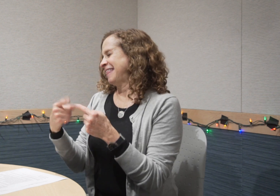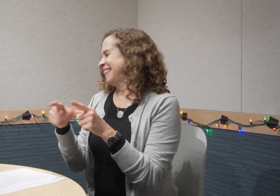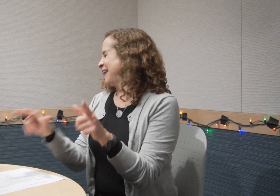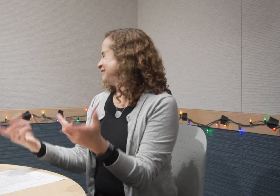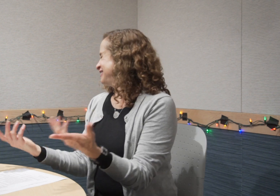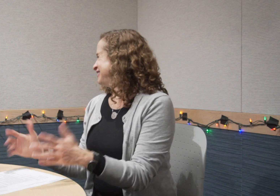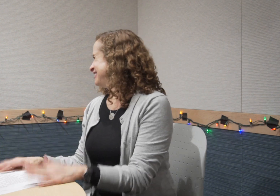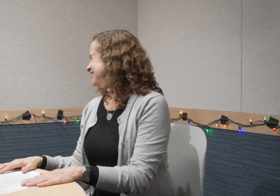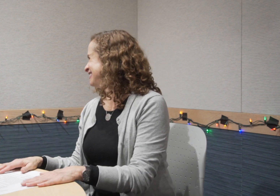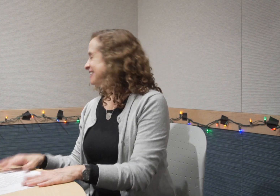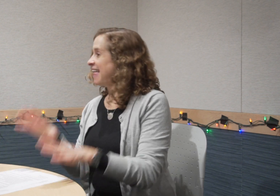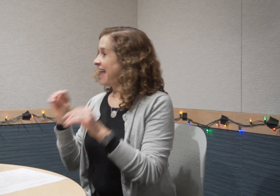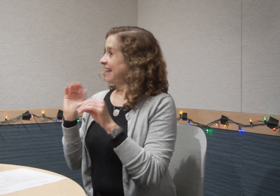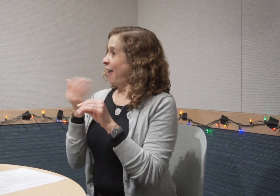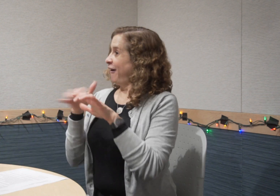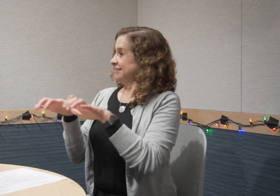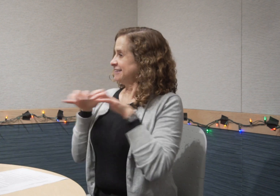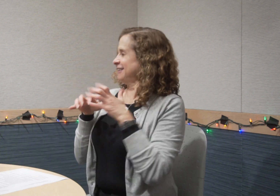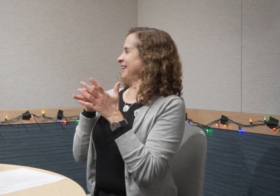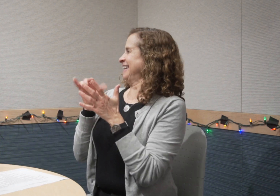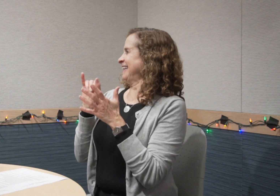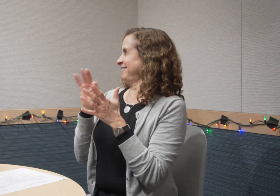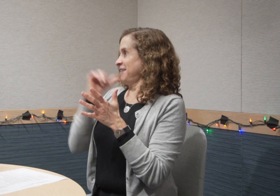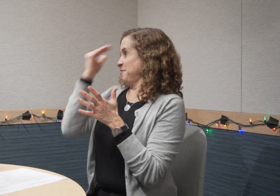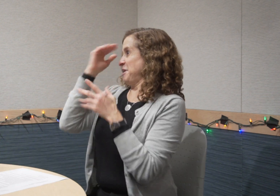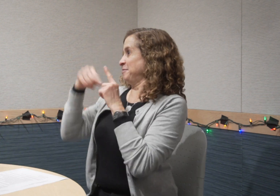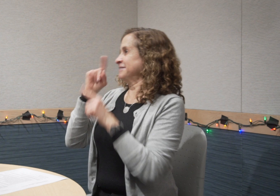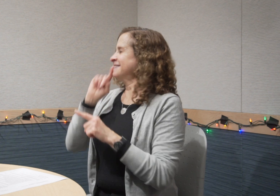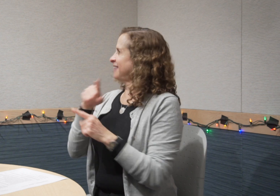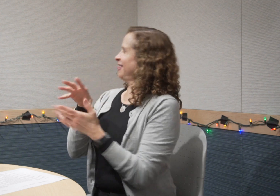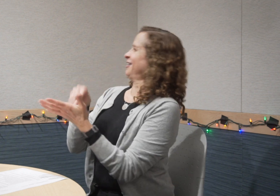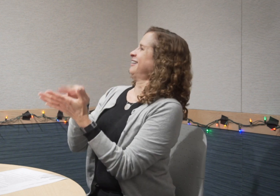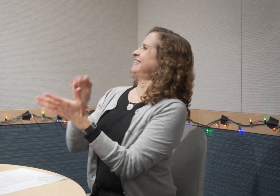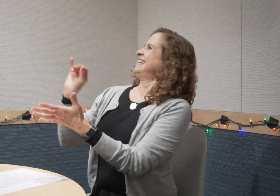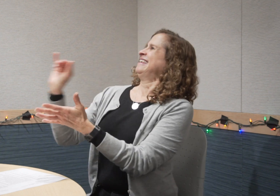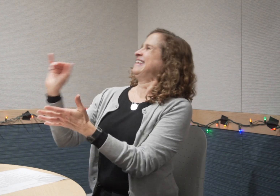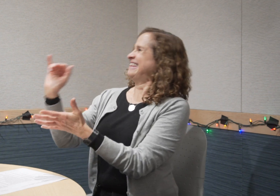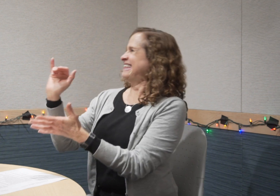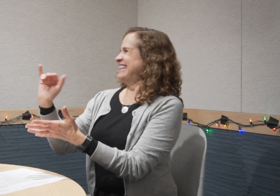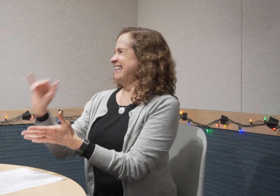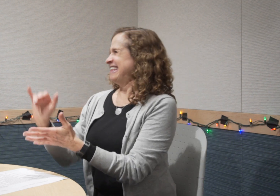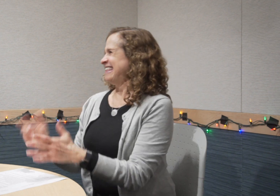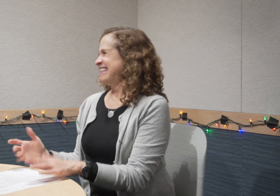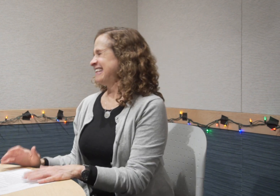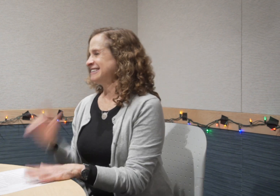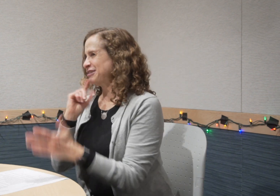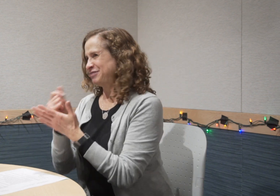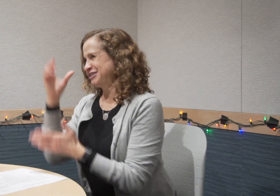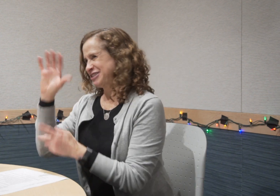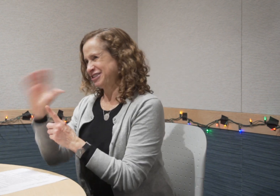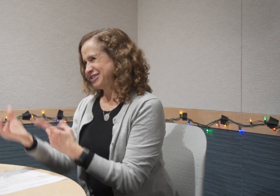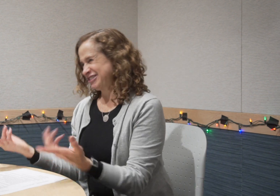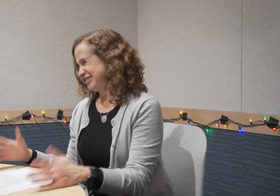and not just about language. And our audience, if they're not aware of deaf culture and the deaf community, they really learn a